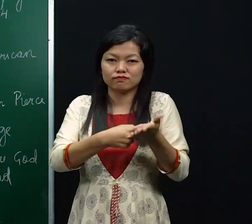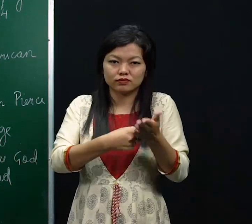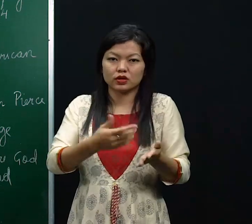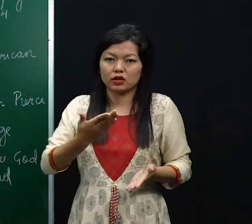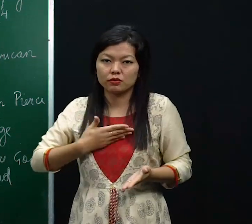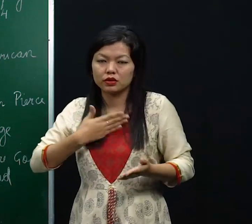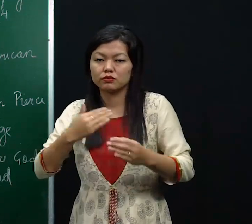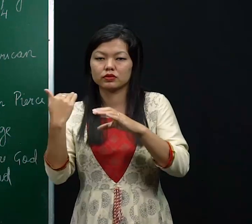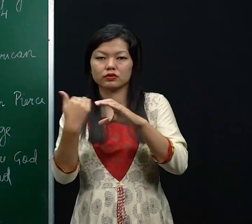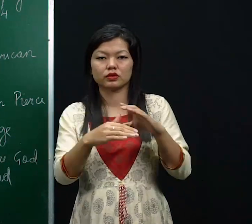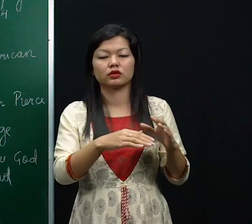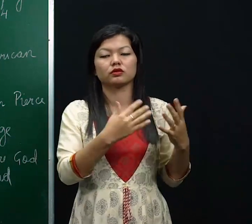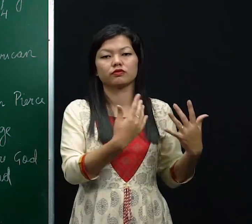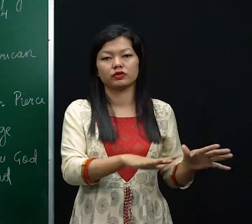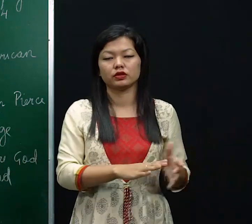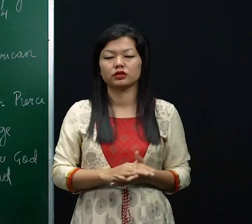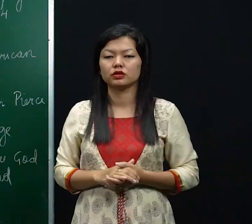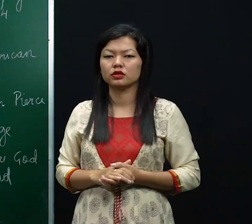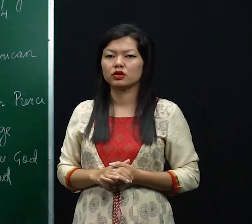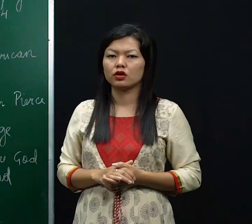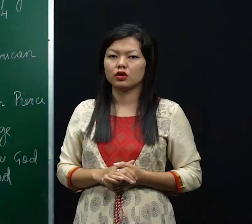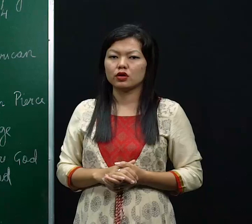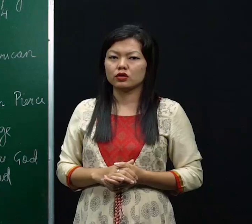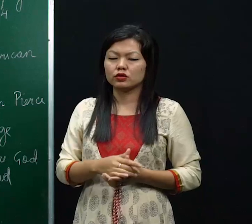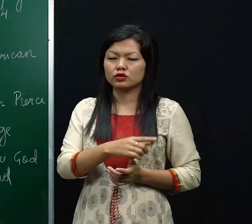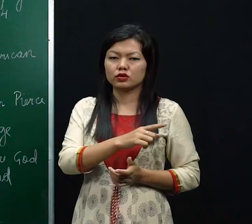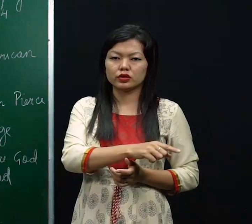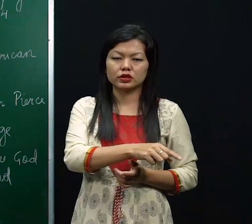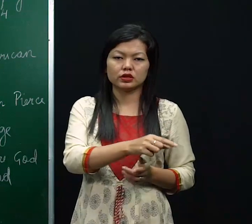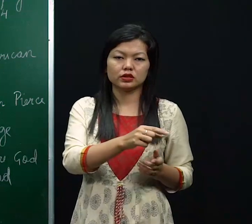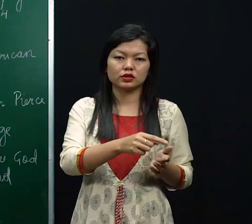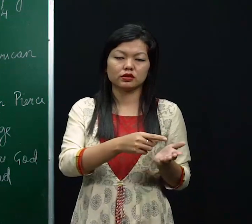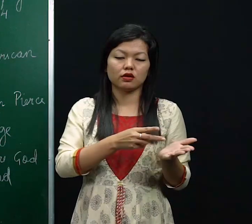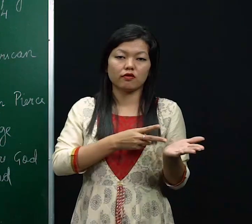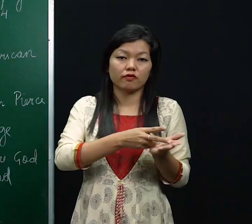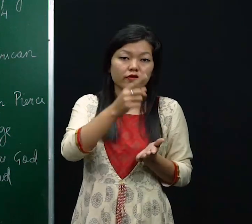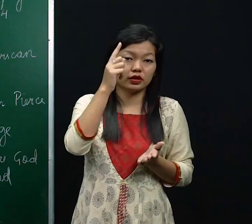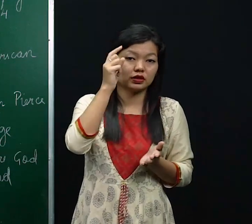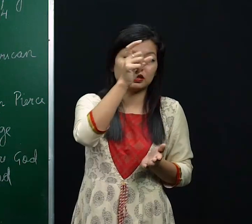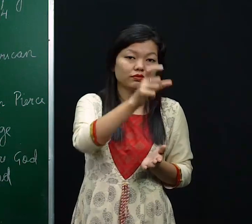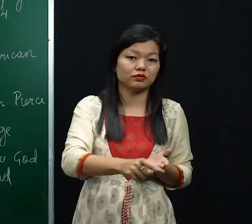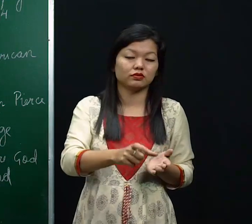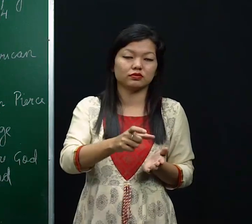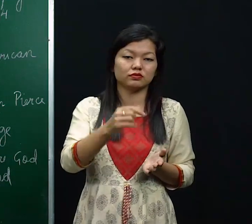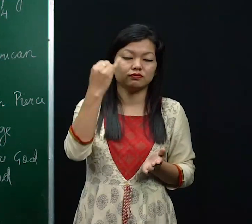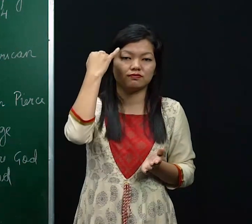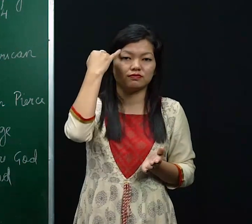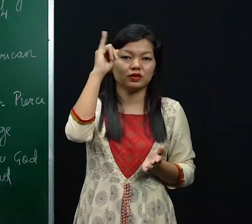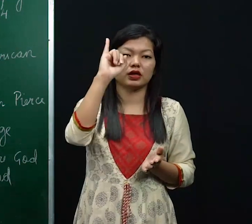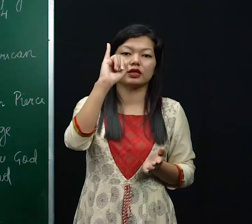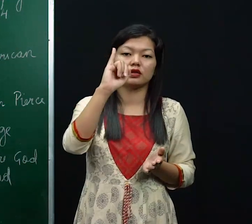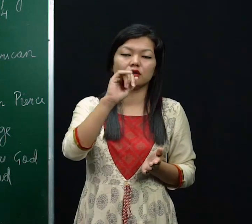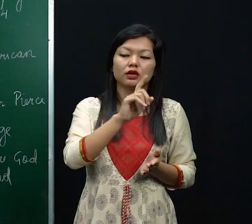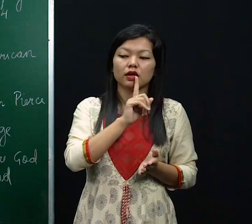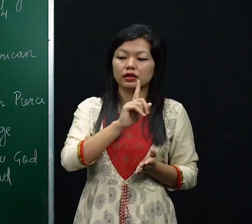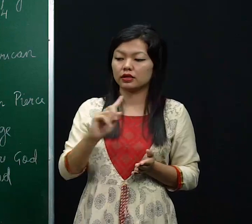just responded to them in a very positive manner, in a very diplomatic way. And his letter was that, "I do not